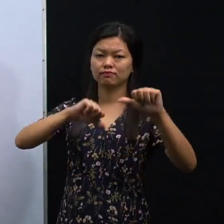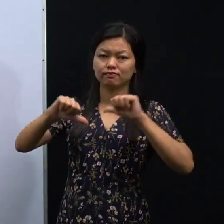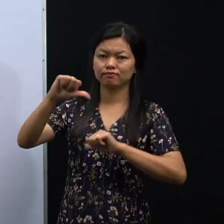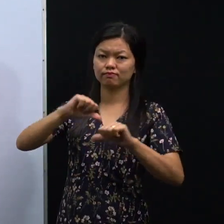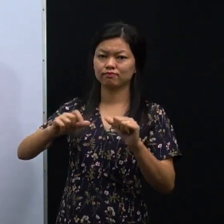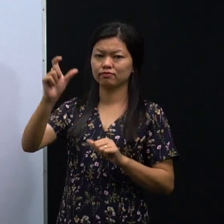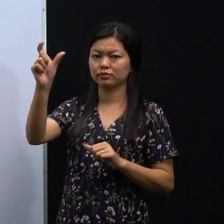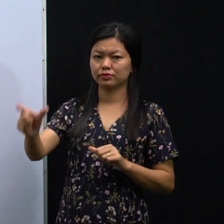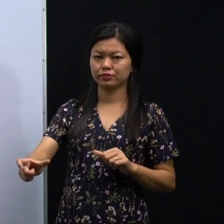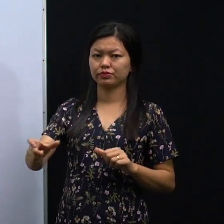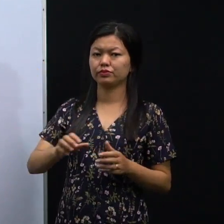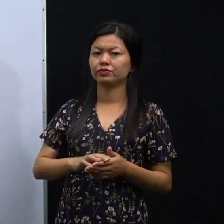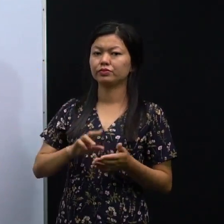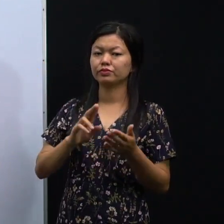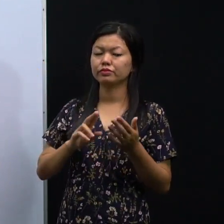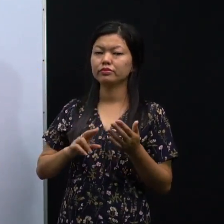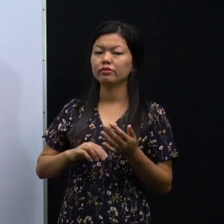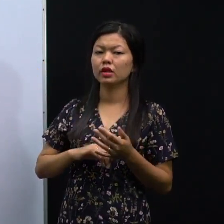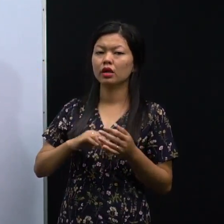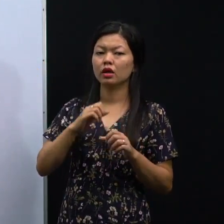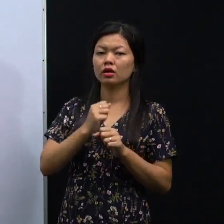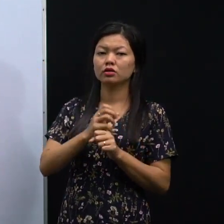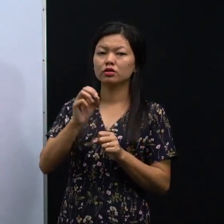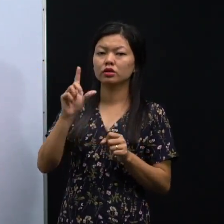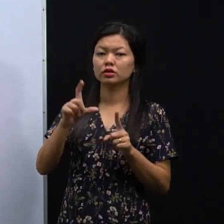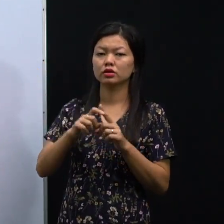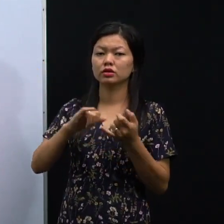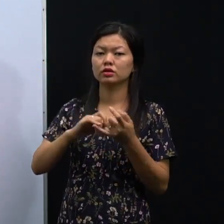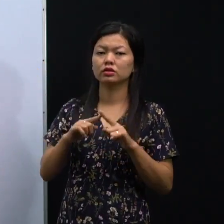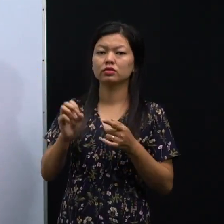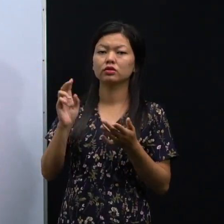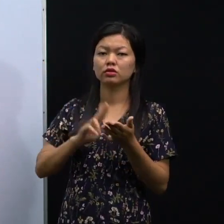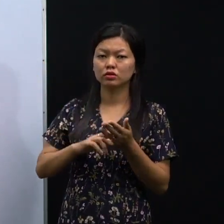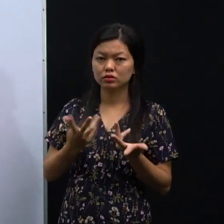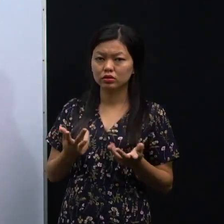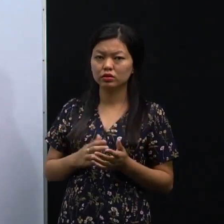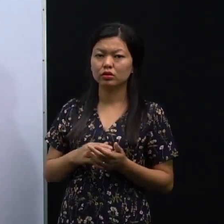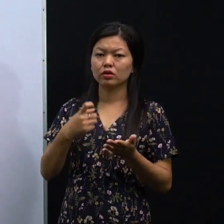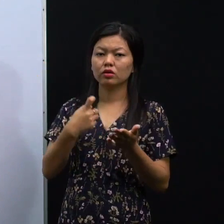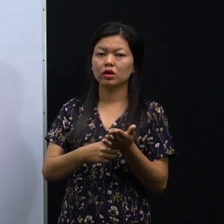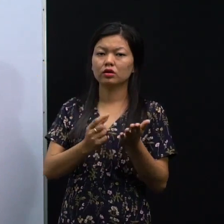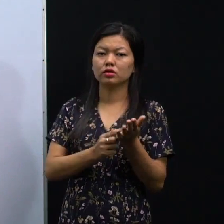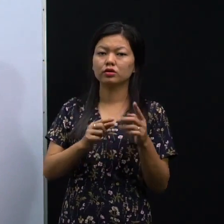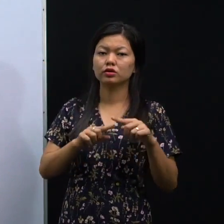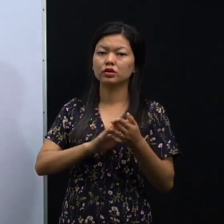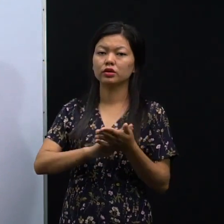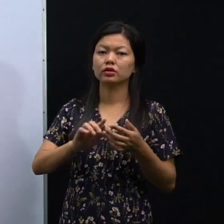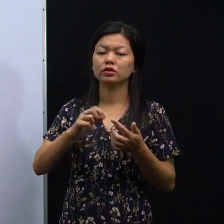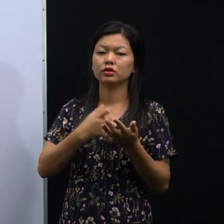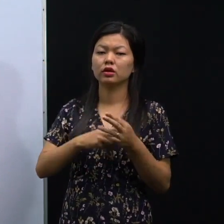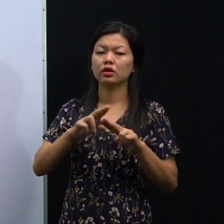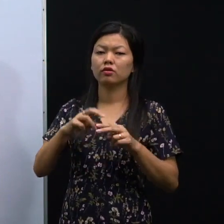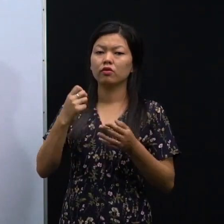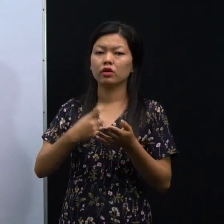contributed a very like a major part in the structure of atom, but there were some drawback.